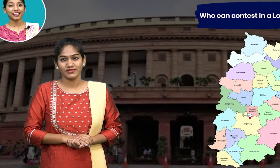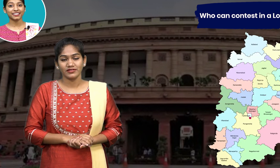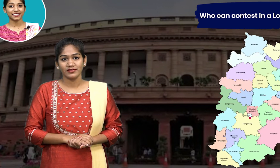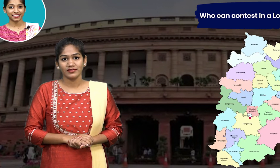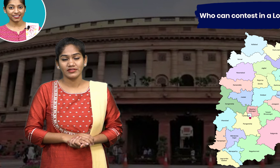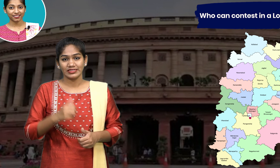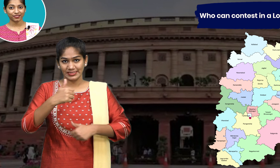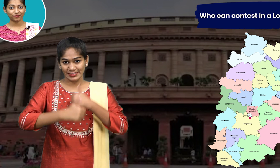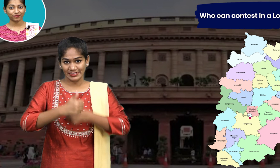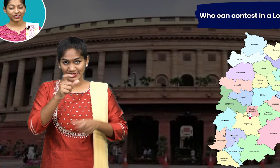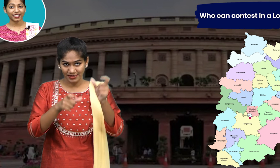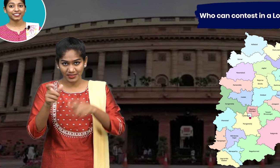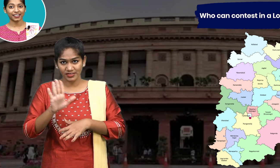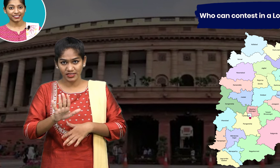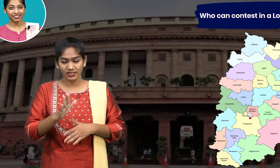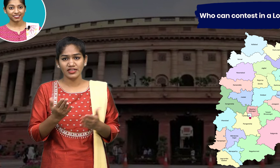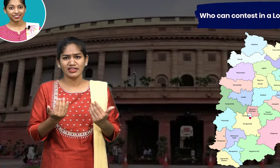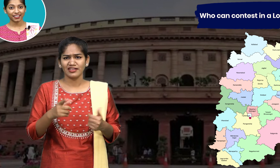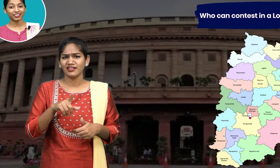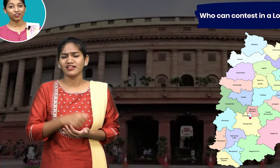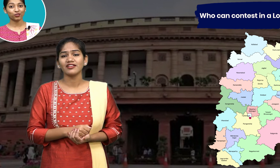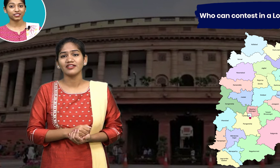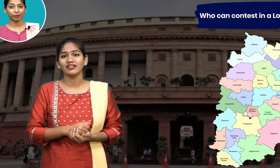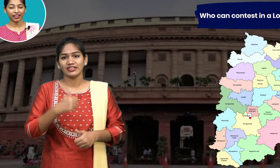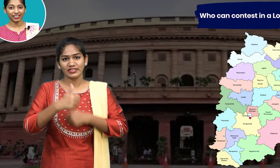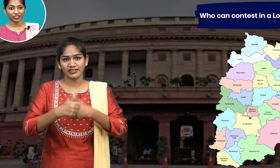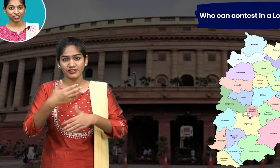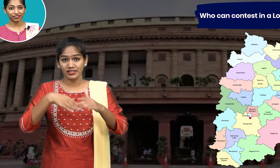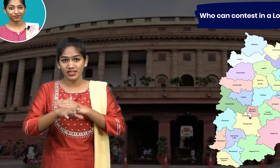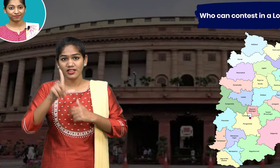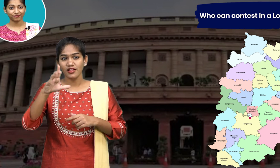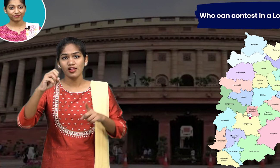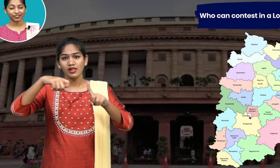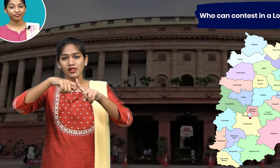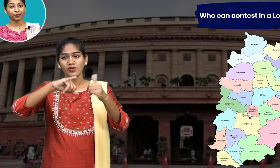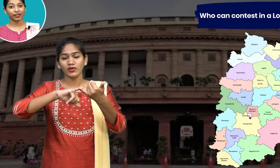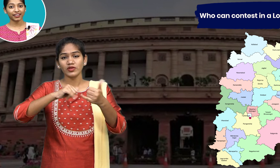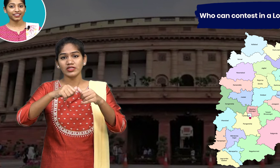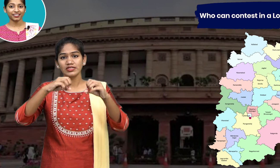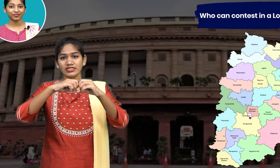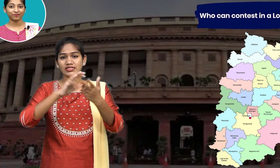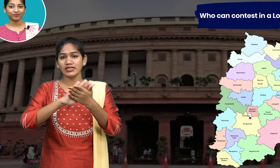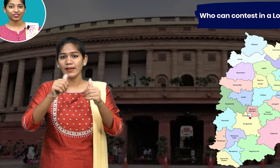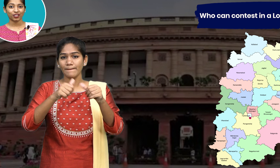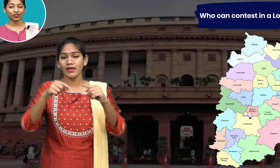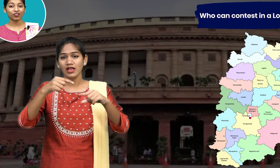The contestant can contest in the Lok Sabha election from